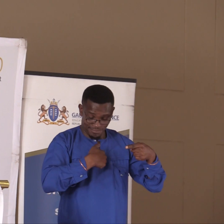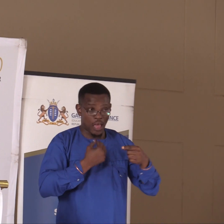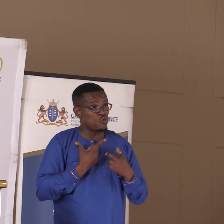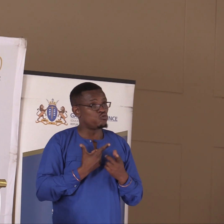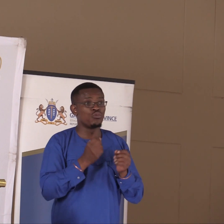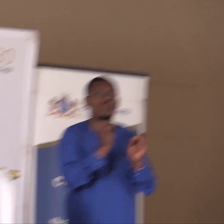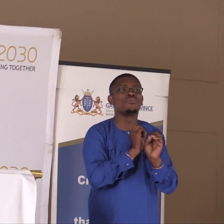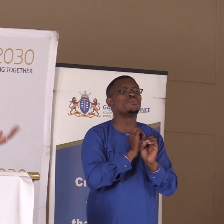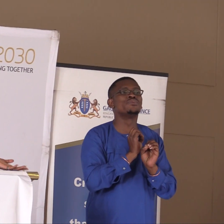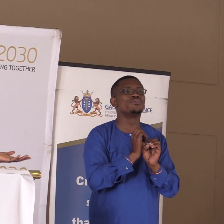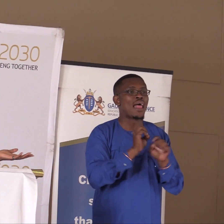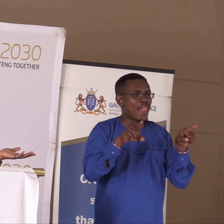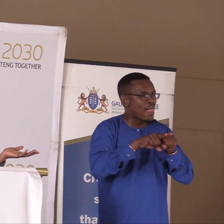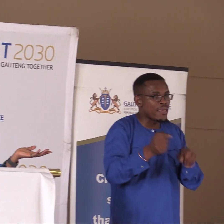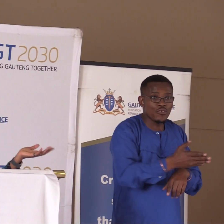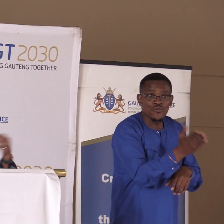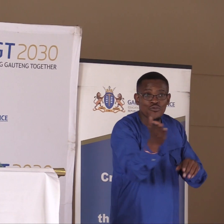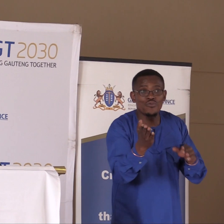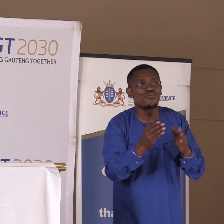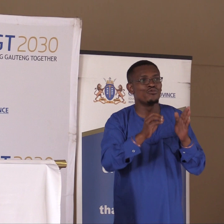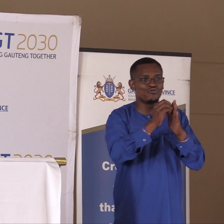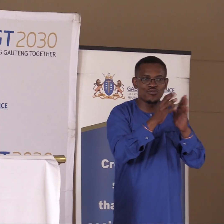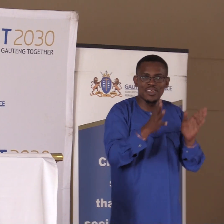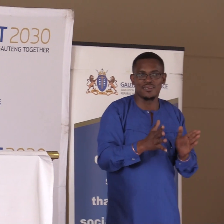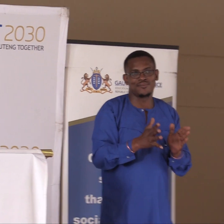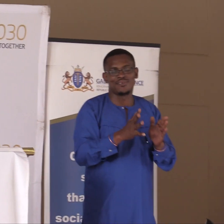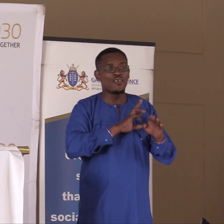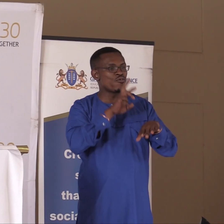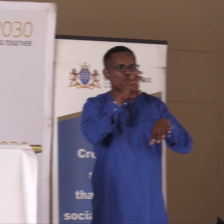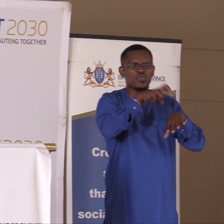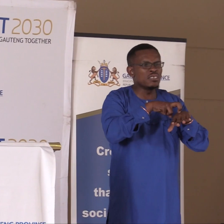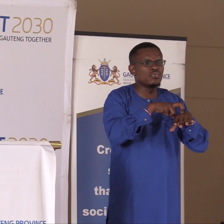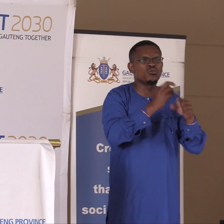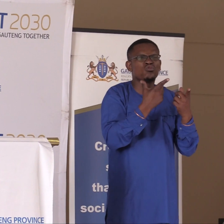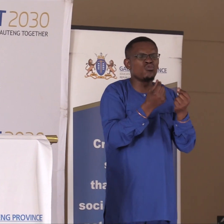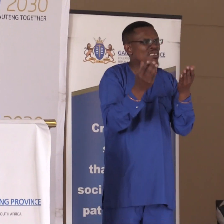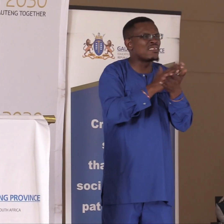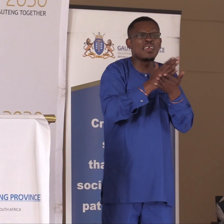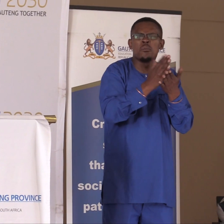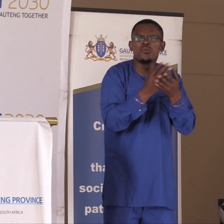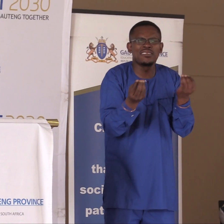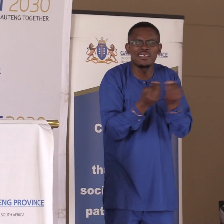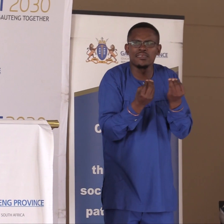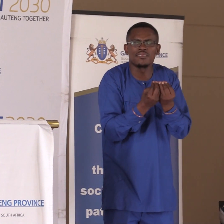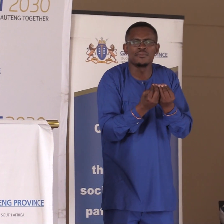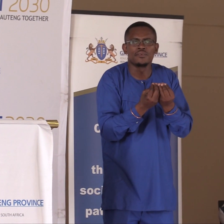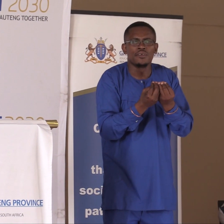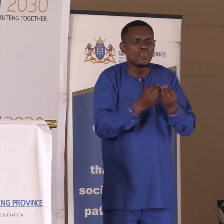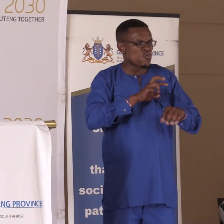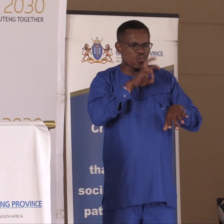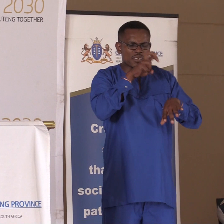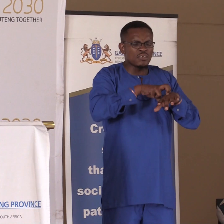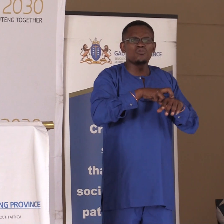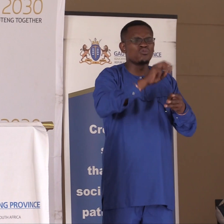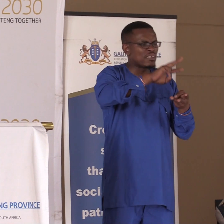Just like you, learners, do not have to do certain things. You do not have to stay up and do